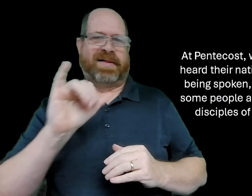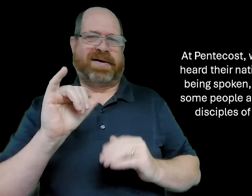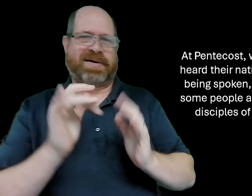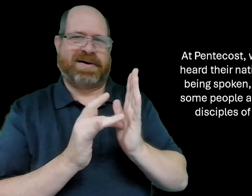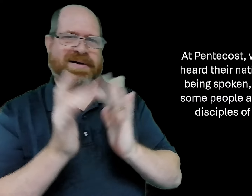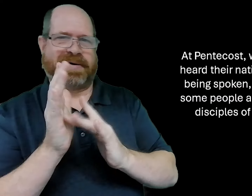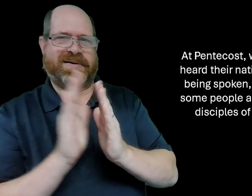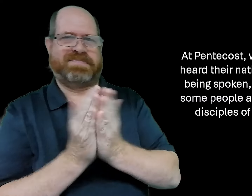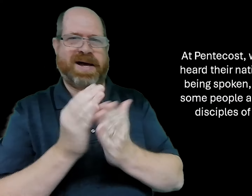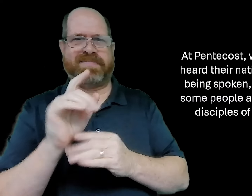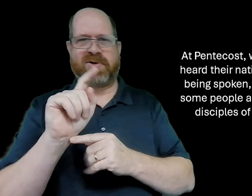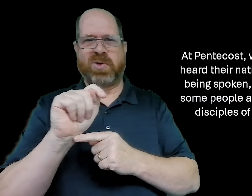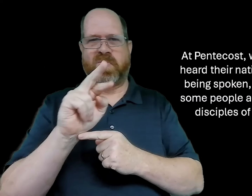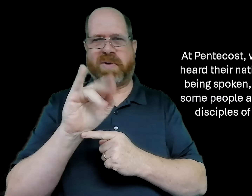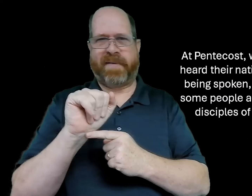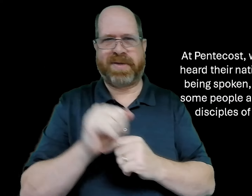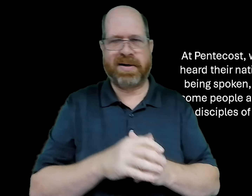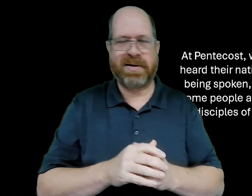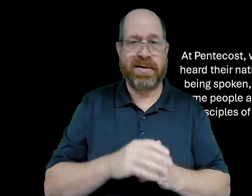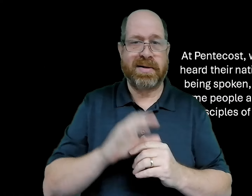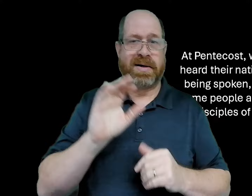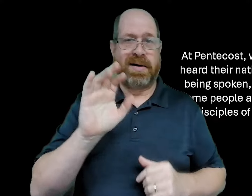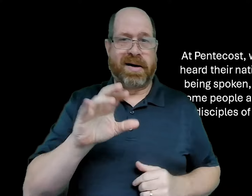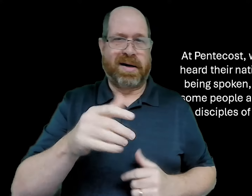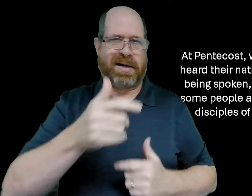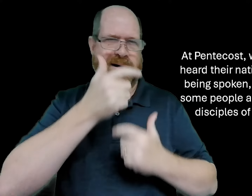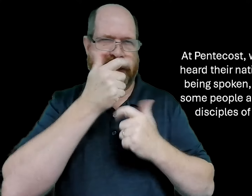So here was our Bible trivia question.